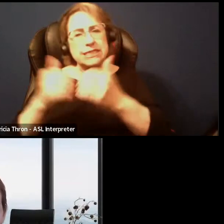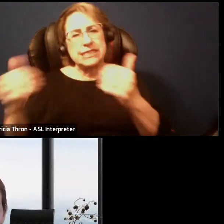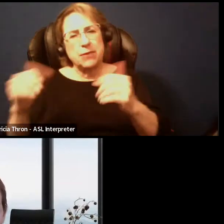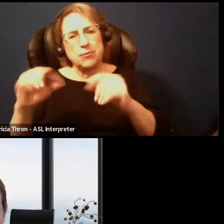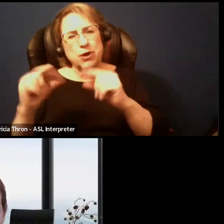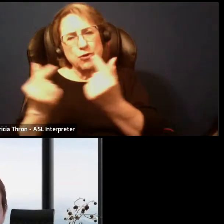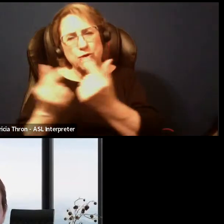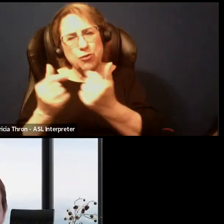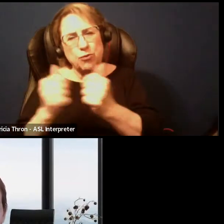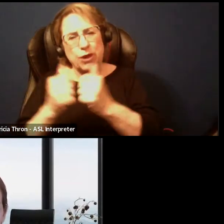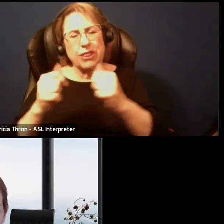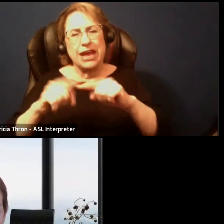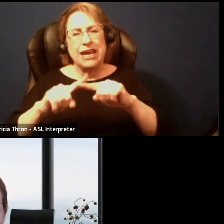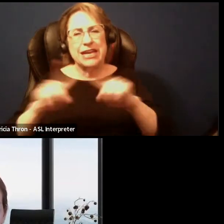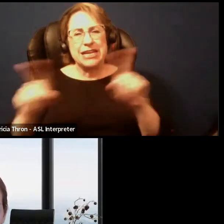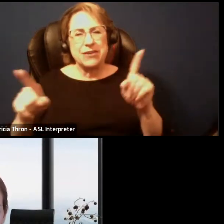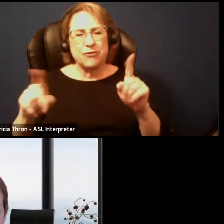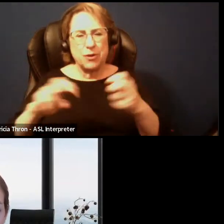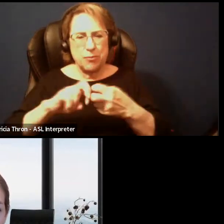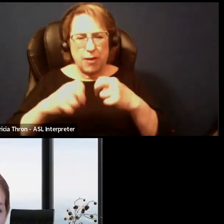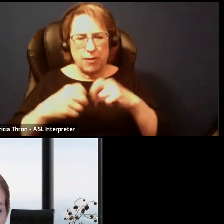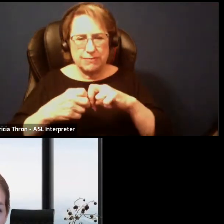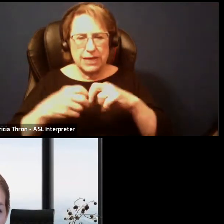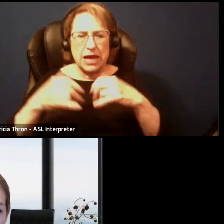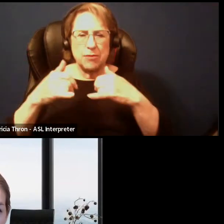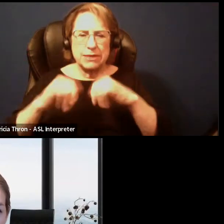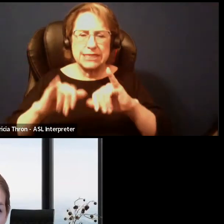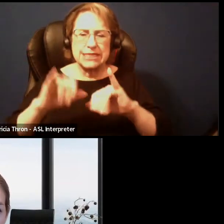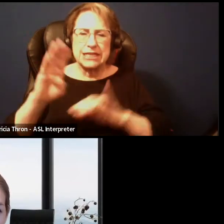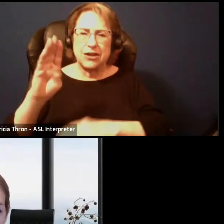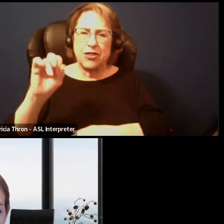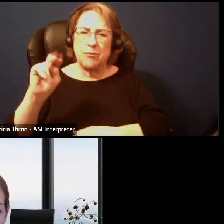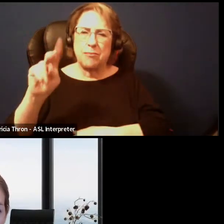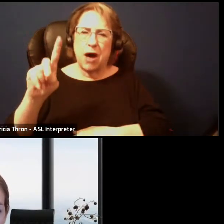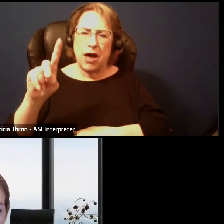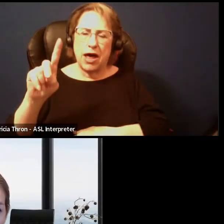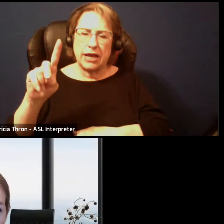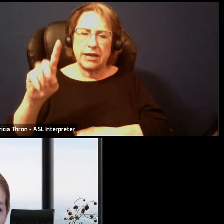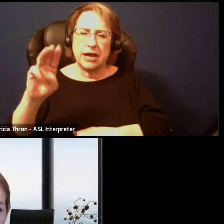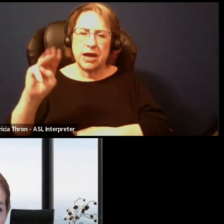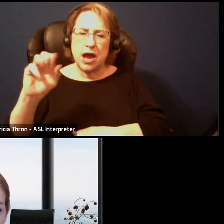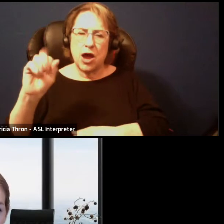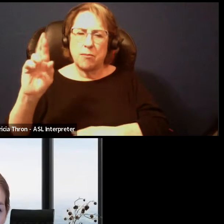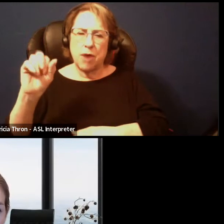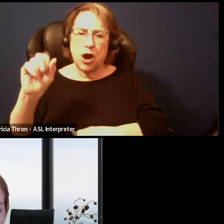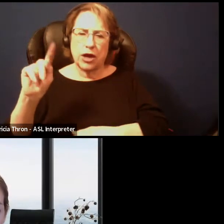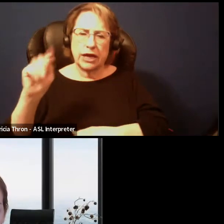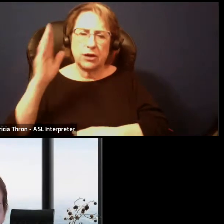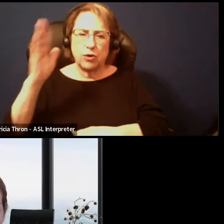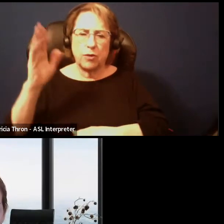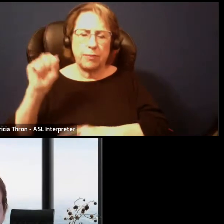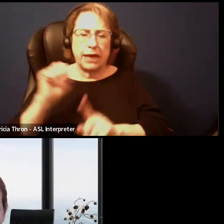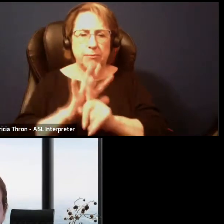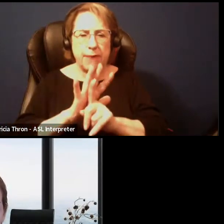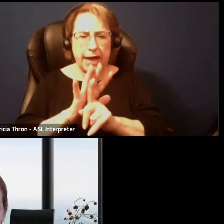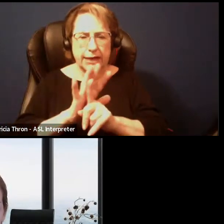separate problems, but still the bond market will really get impacted significantly. But anyway. And I would note